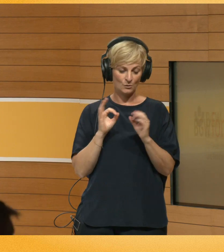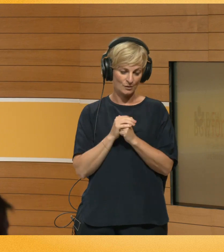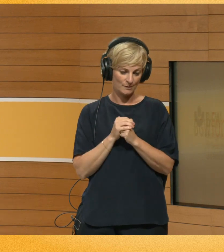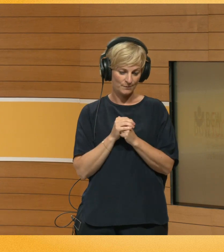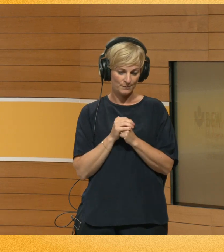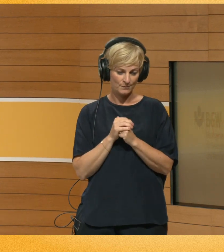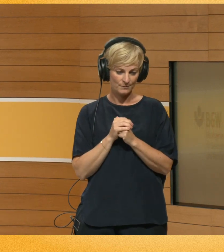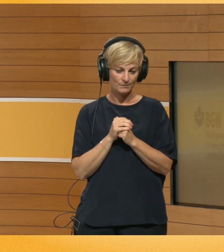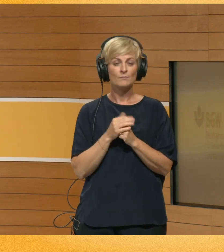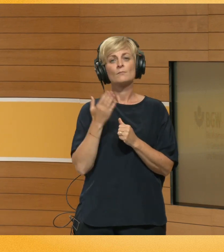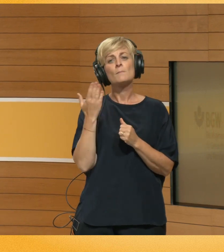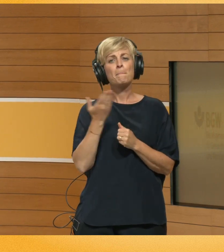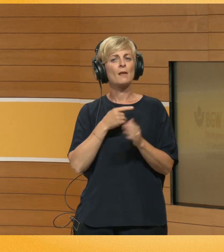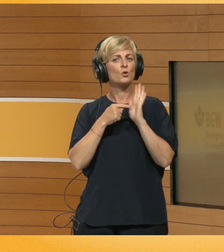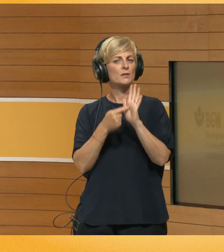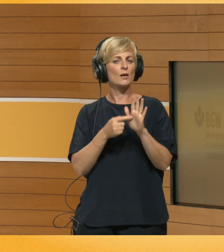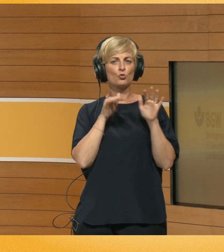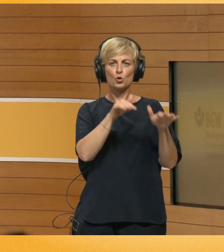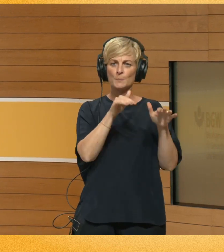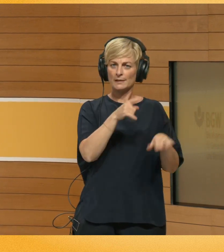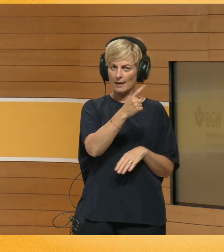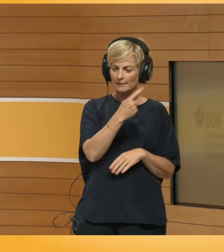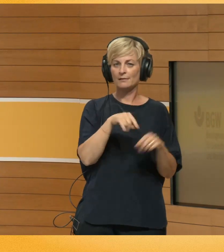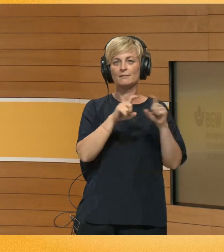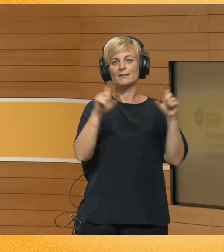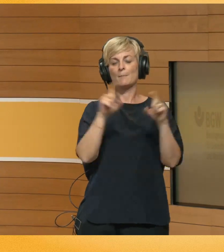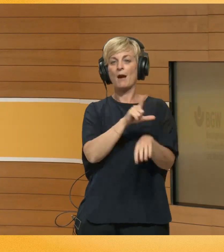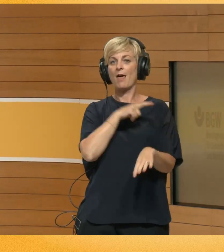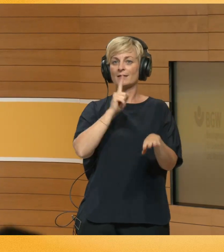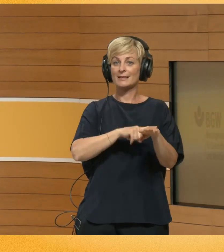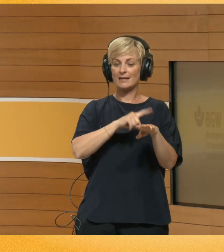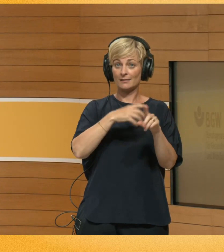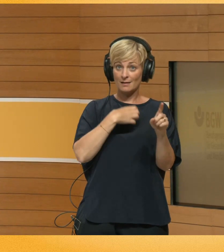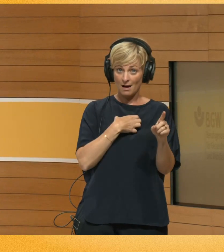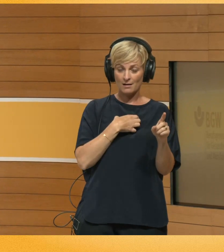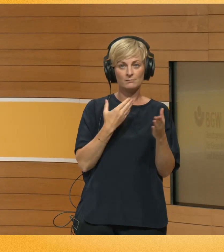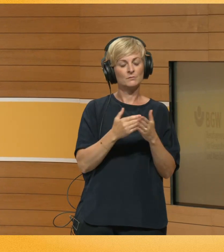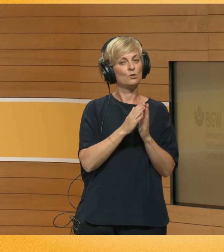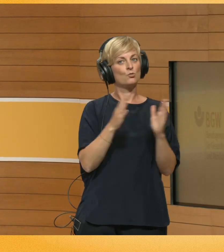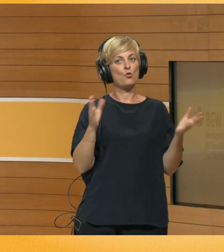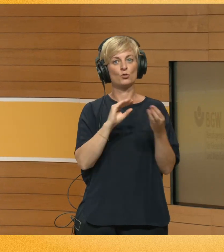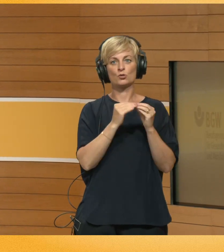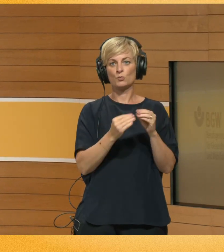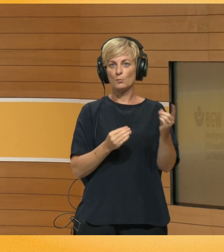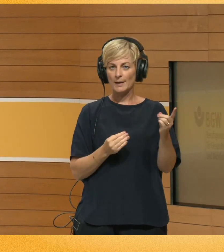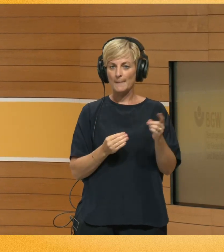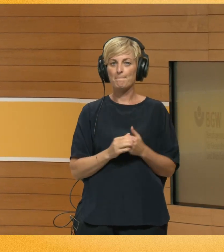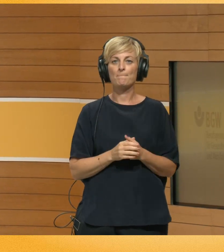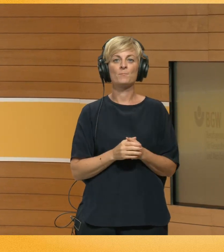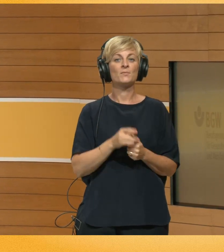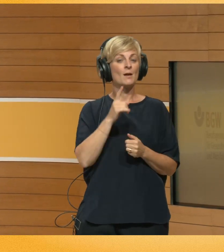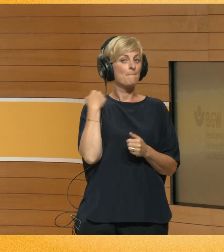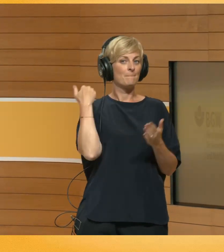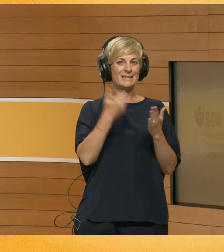focus as well on the future and moving the system from disease management to healthcare in the future. The UK at the moment, there's about 2.5